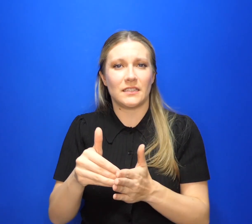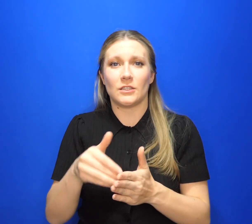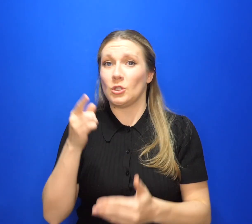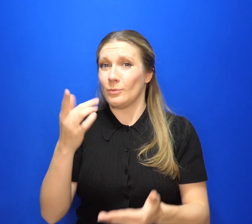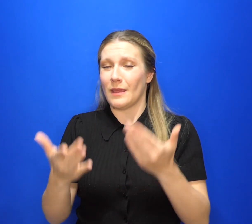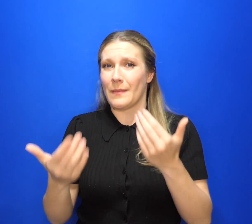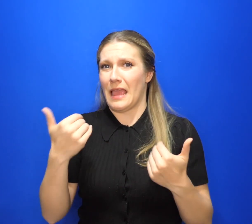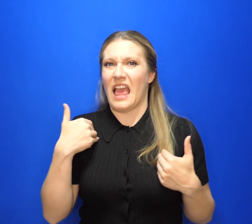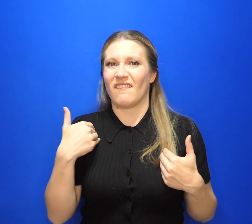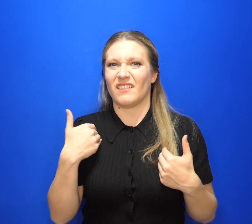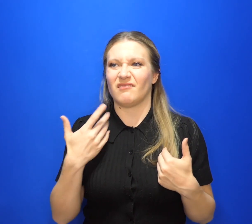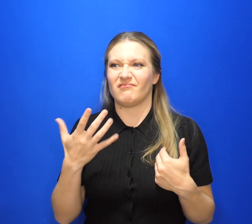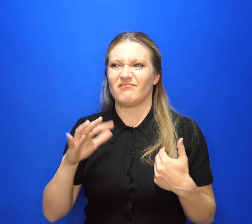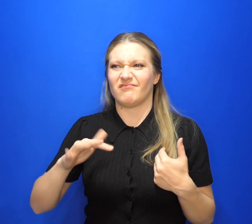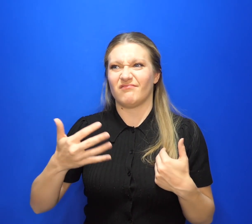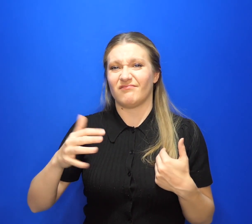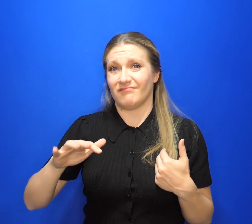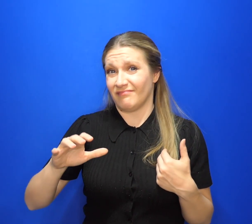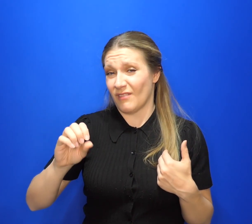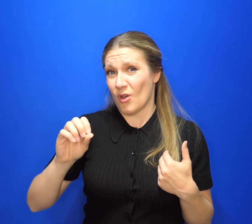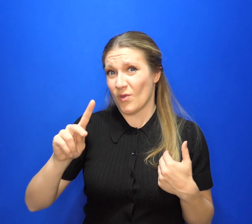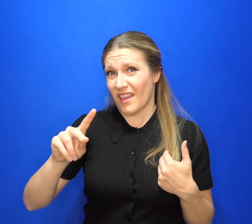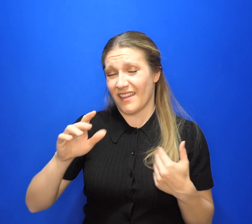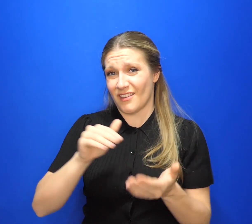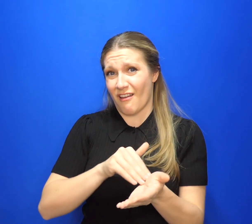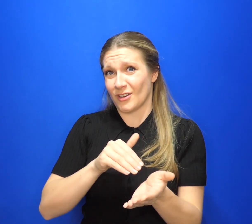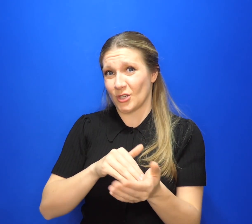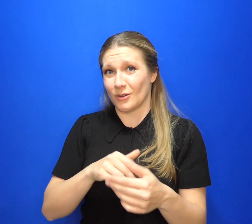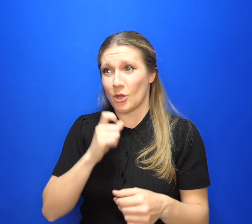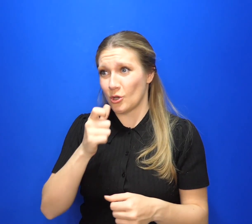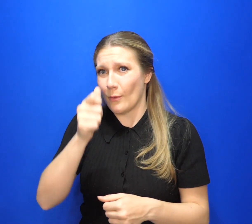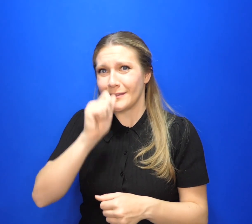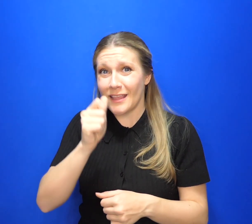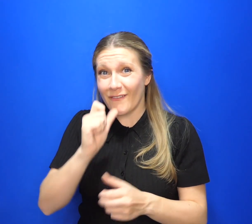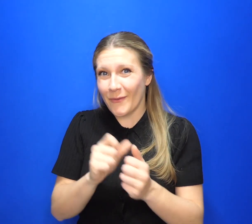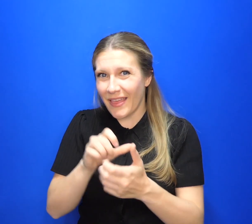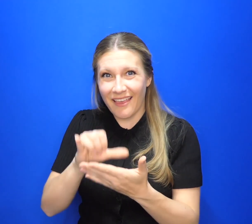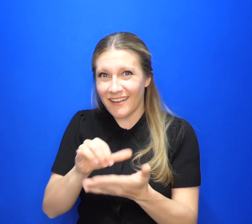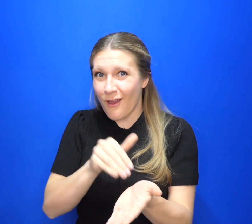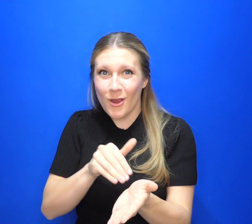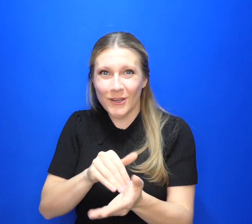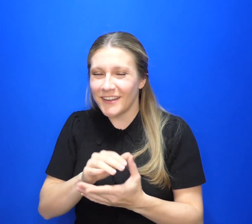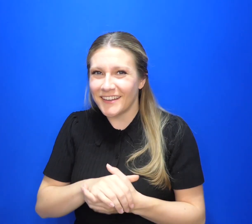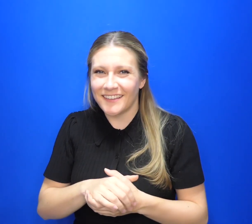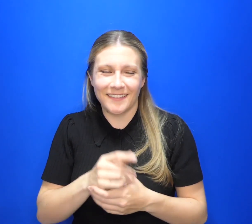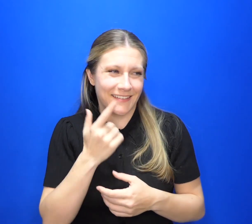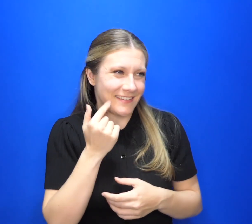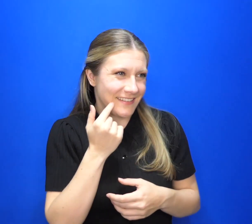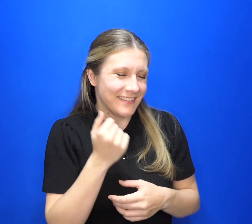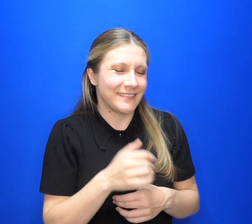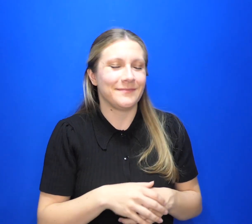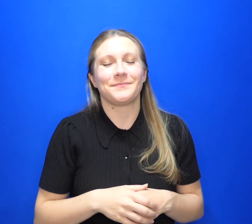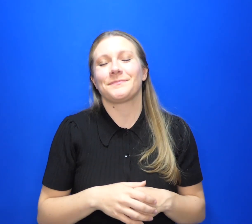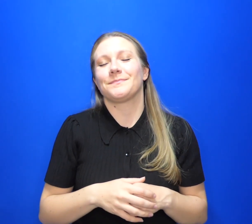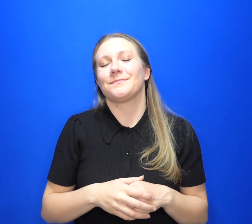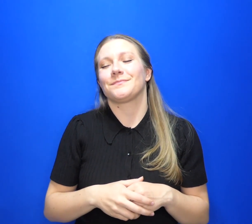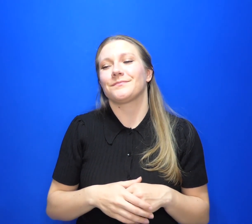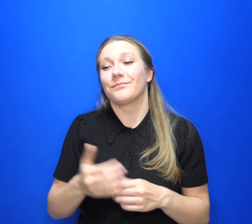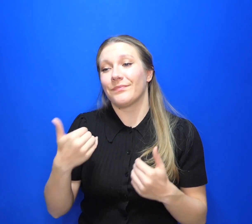Don't suffer with it if that happens. Right. And it's, I have a note here to myself that